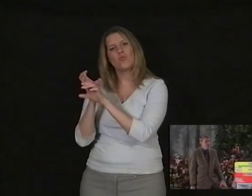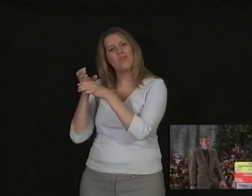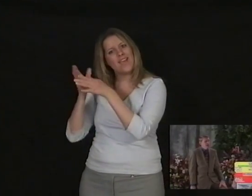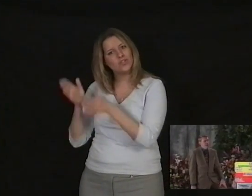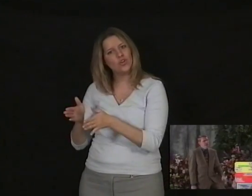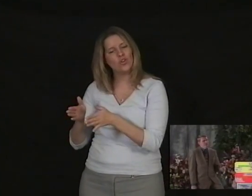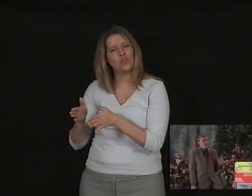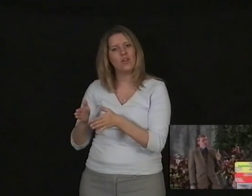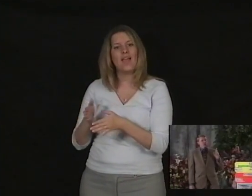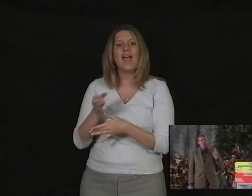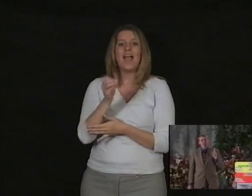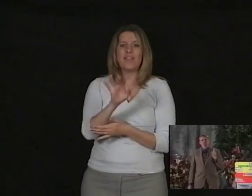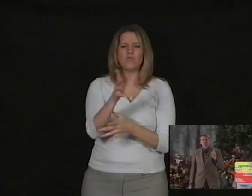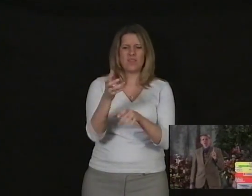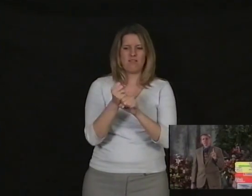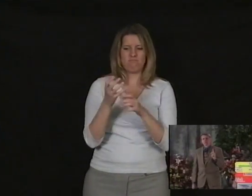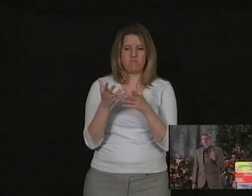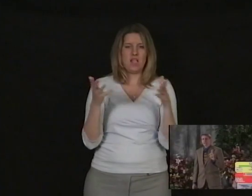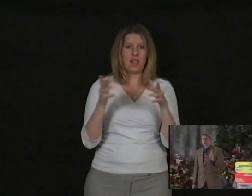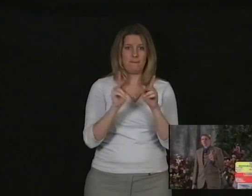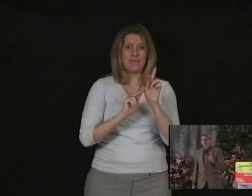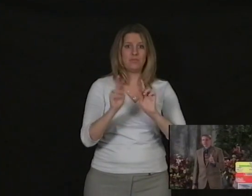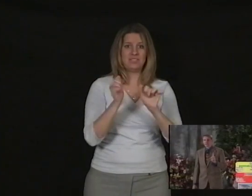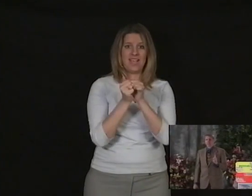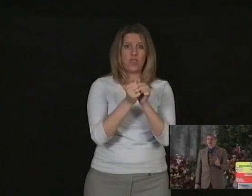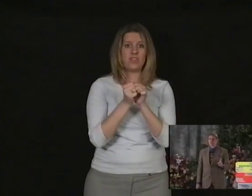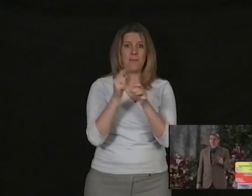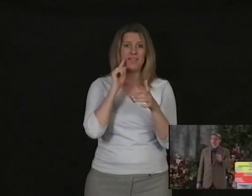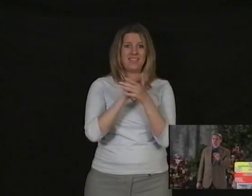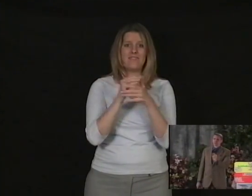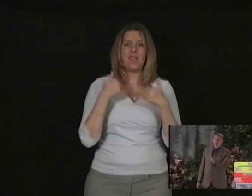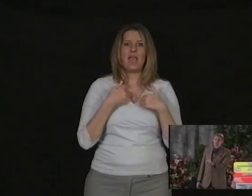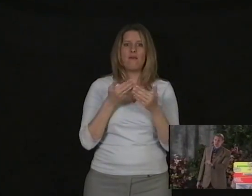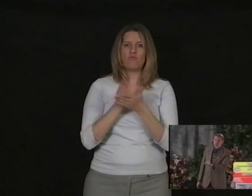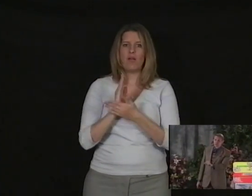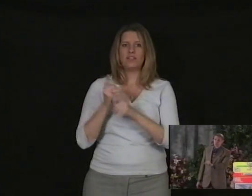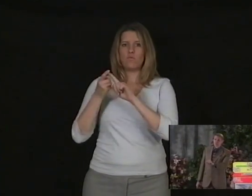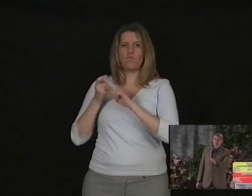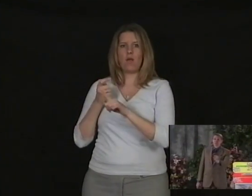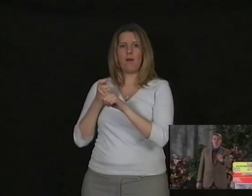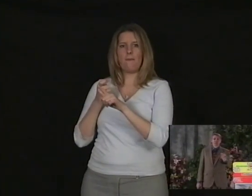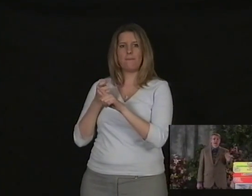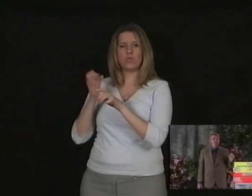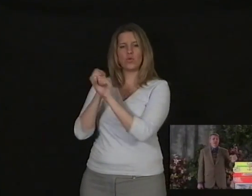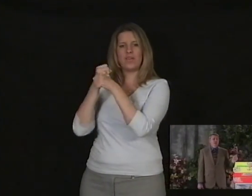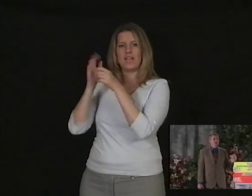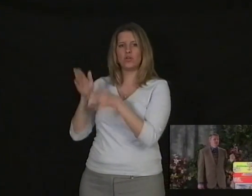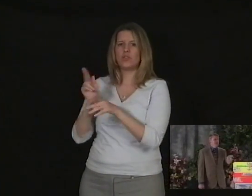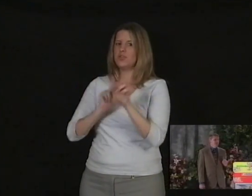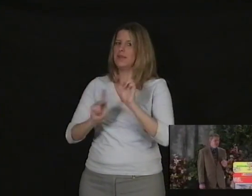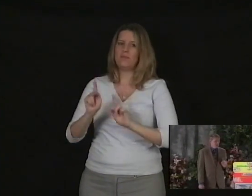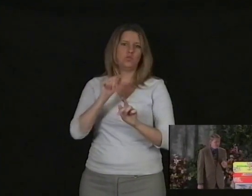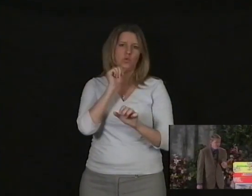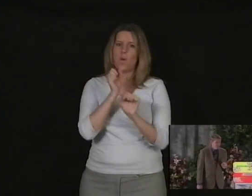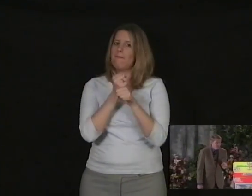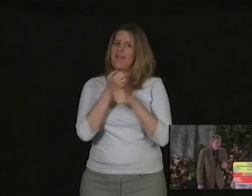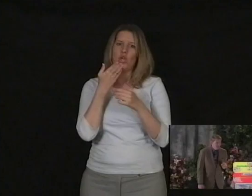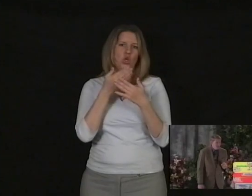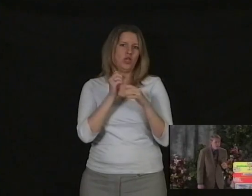creator. And if you get a bunch of people together who believe they have rights that come from the Creator, those people do not make good